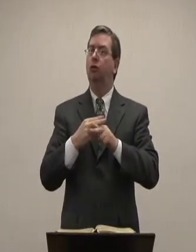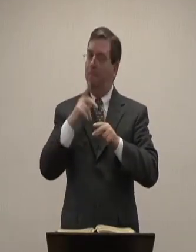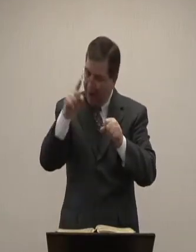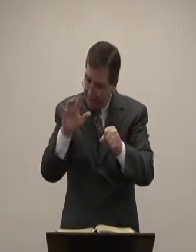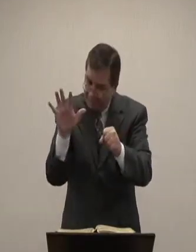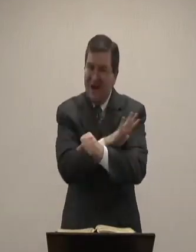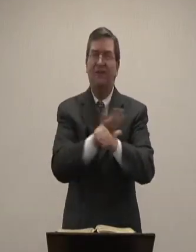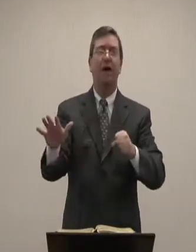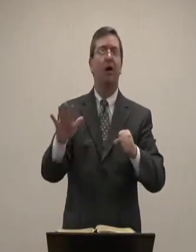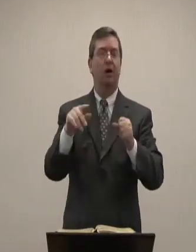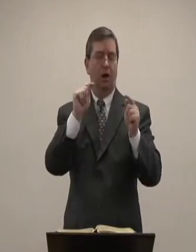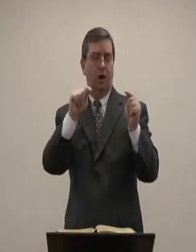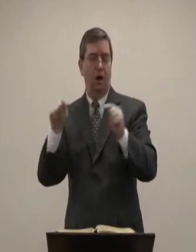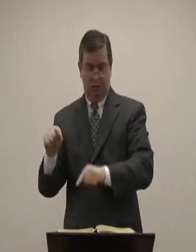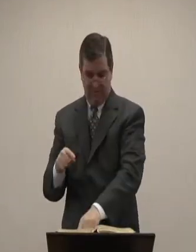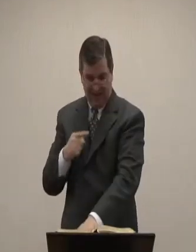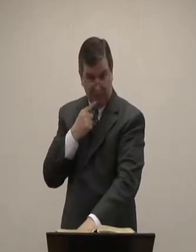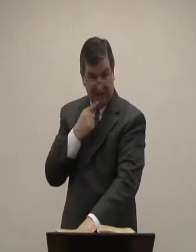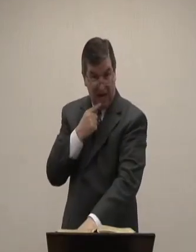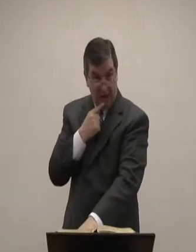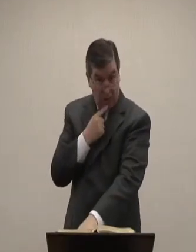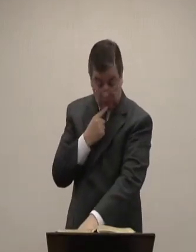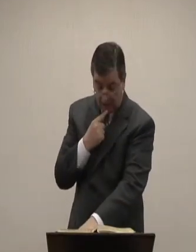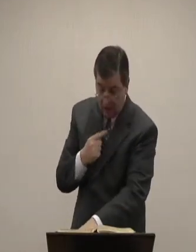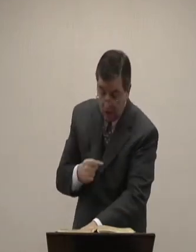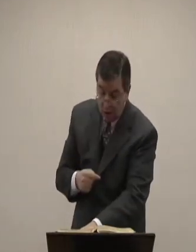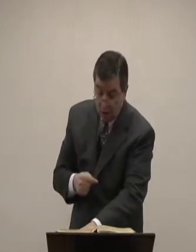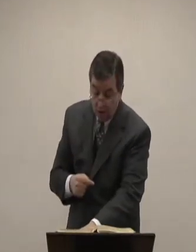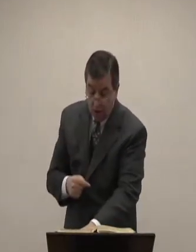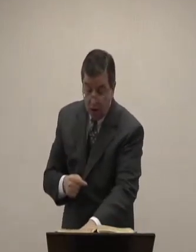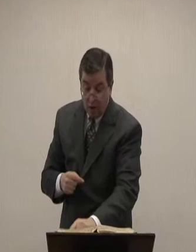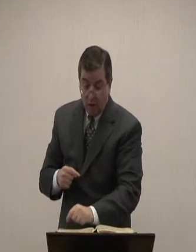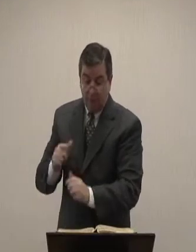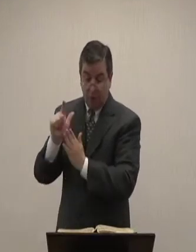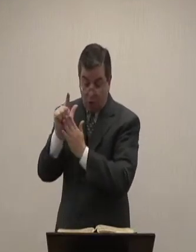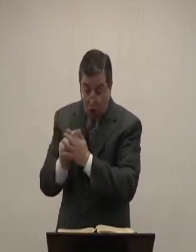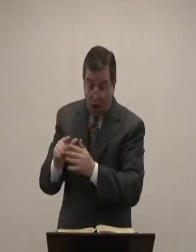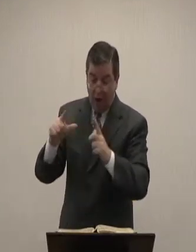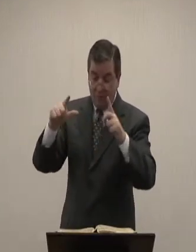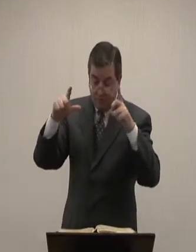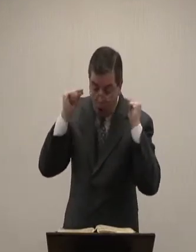And it speaks of him coming soon and that he will fulfill the Word of God.